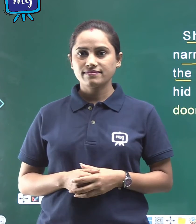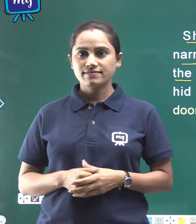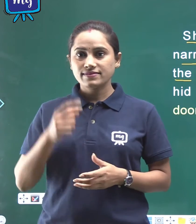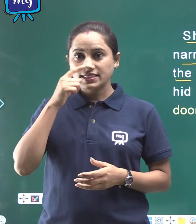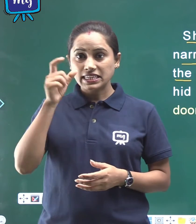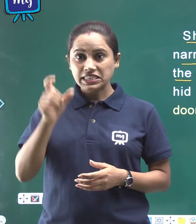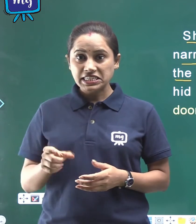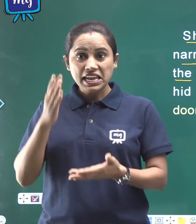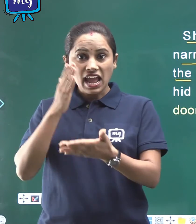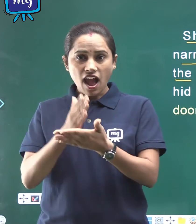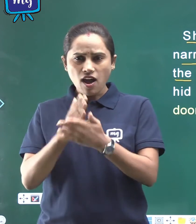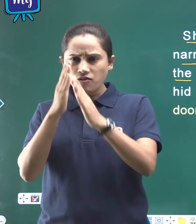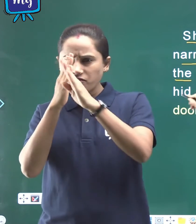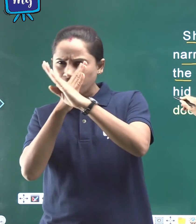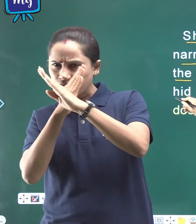She half hid